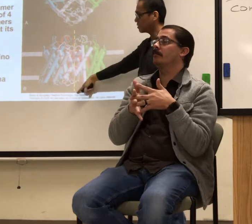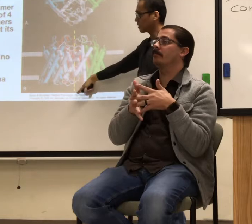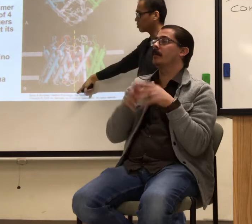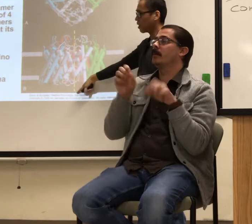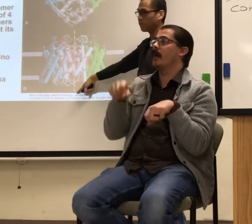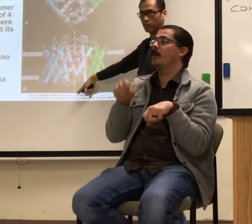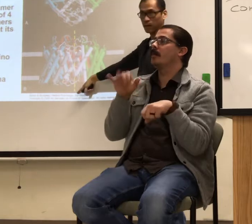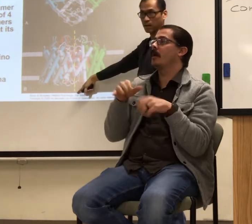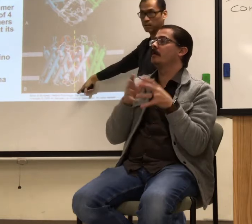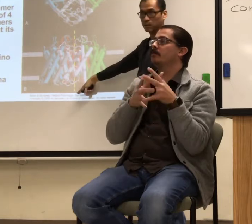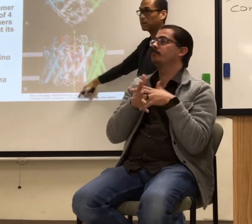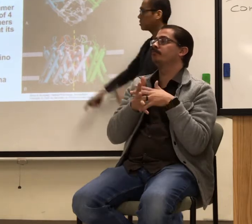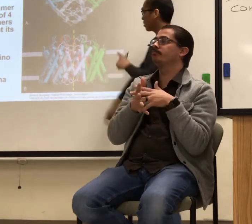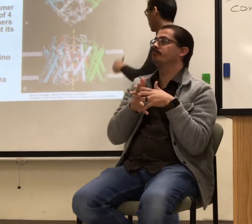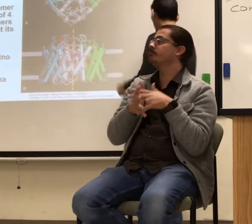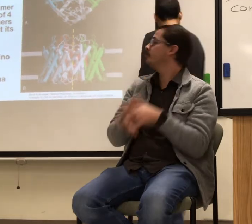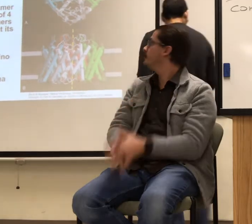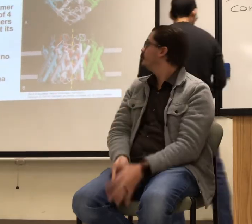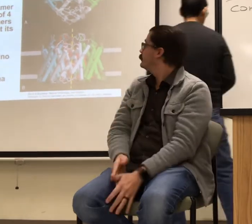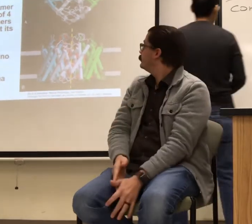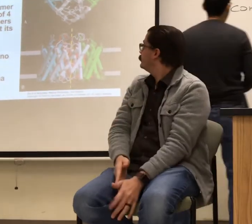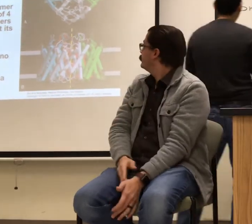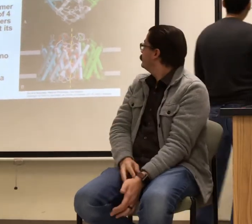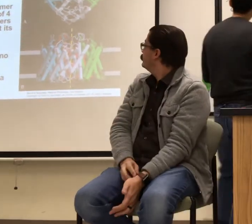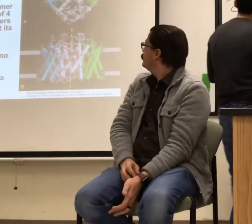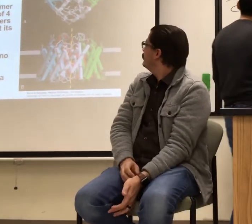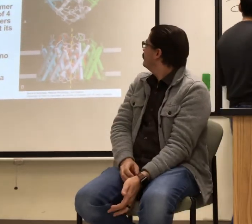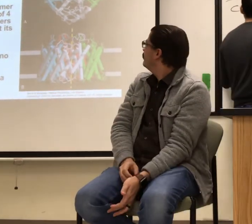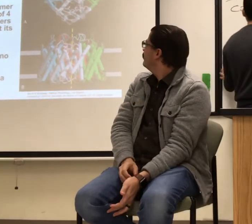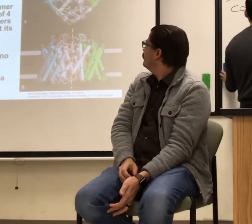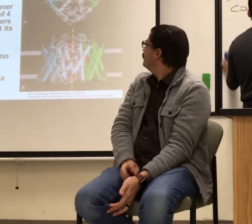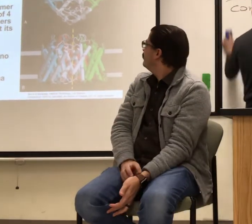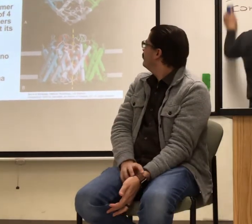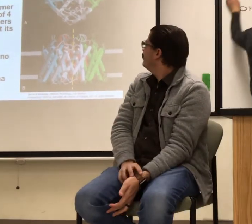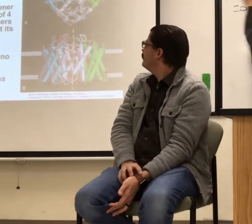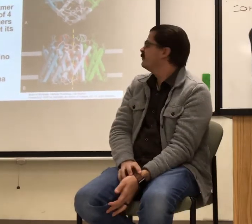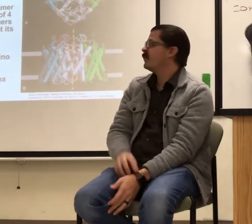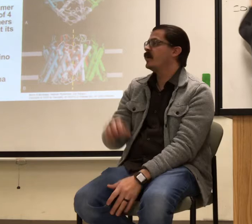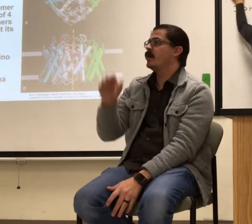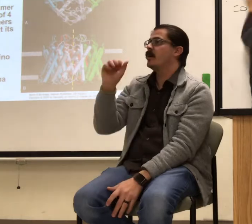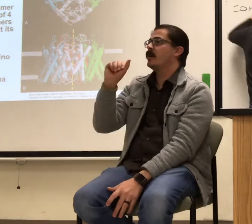the axis it can travel around. So let's note that. Aquaporin is important.